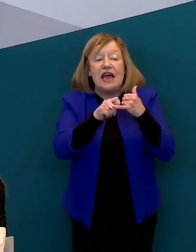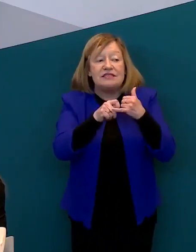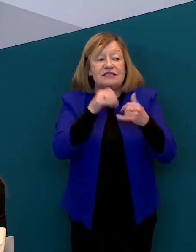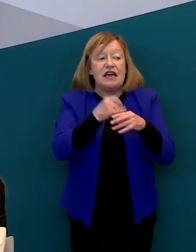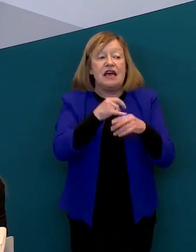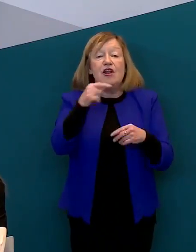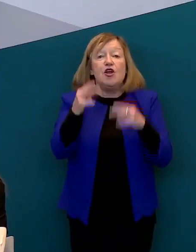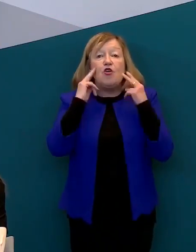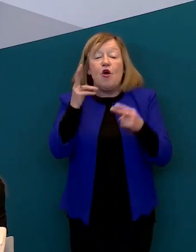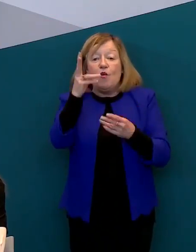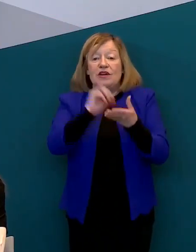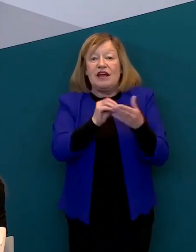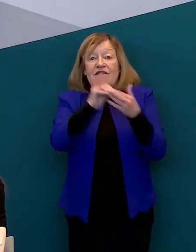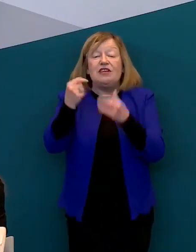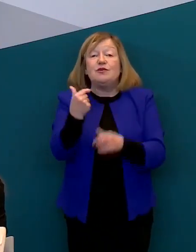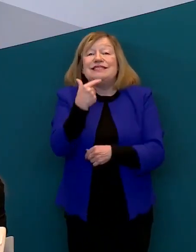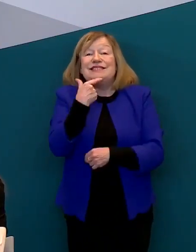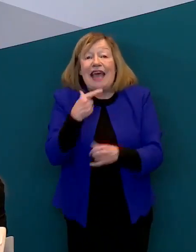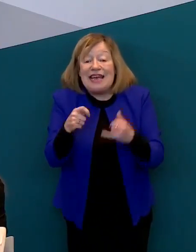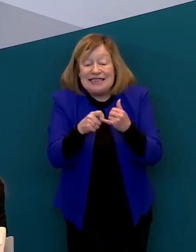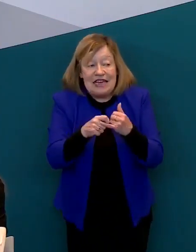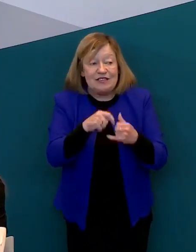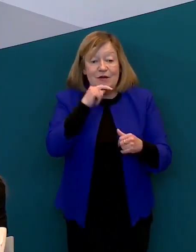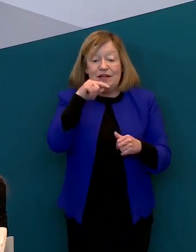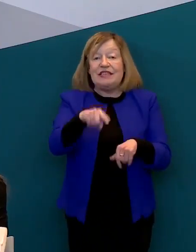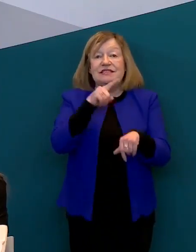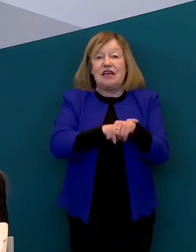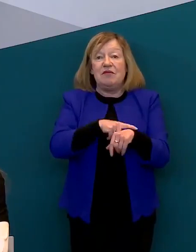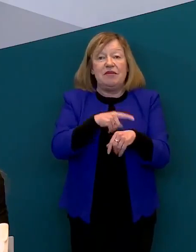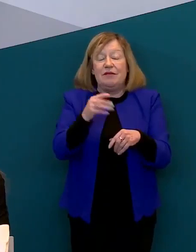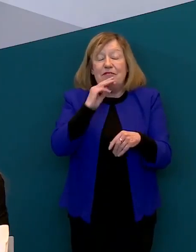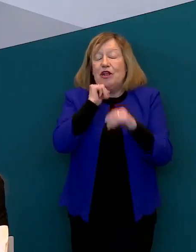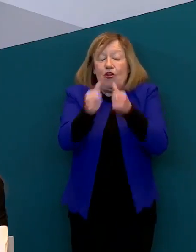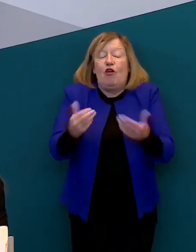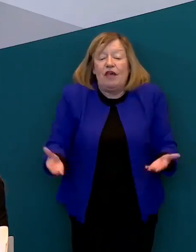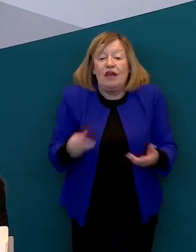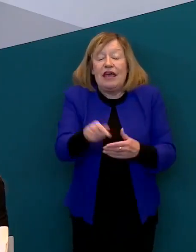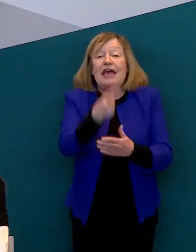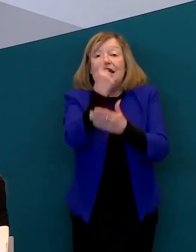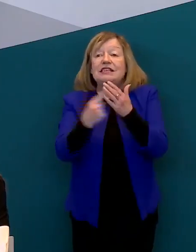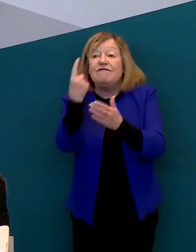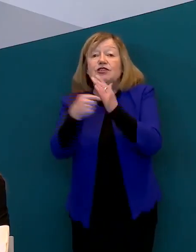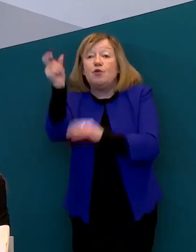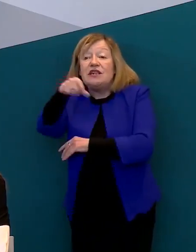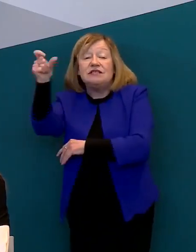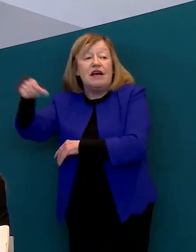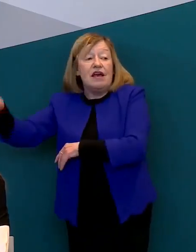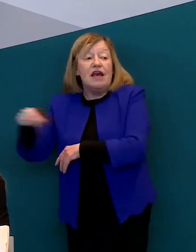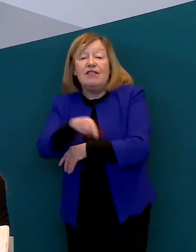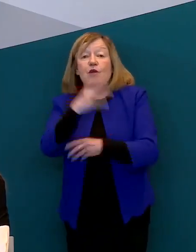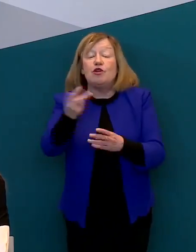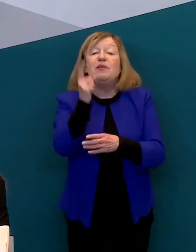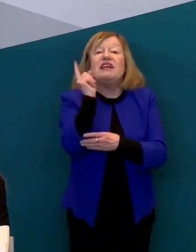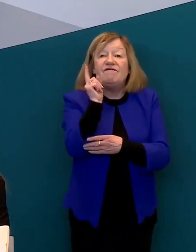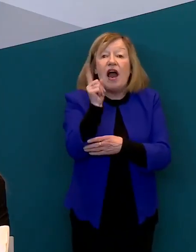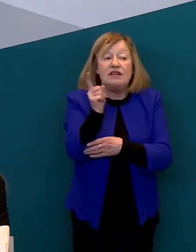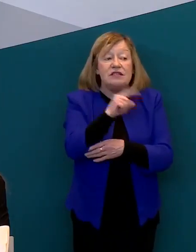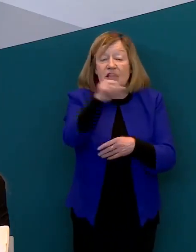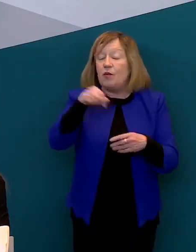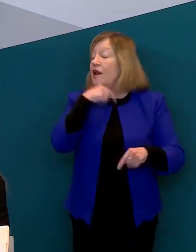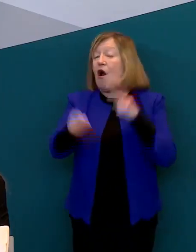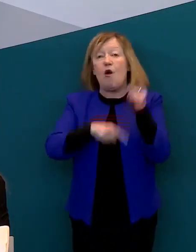the ordinary course might have led to a second test, but at this interval it would be meaningless because for the individuals concerned, they would have been advised, as